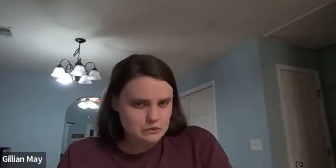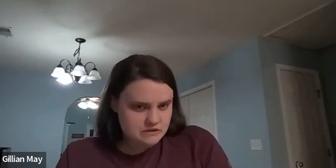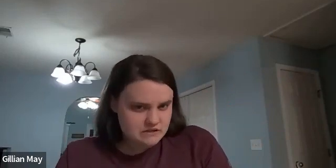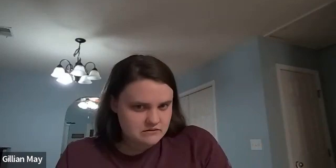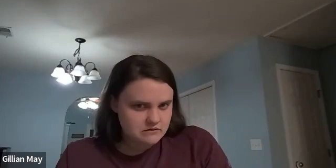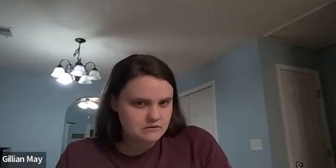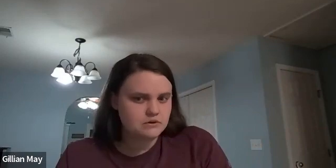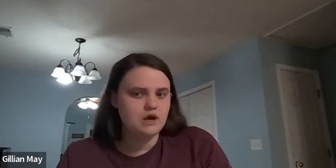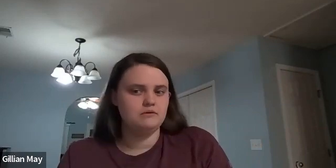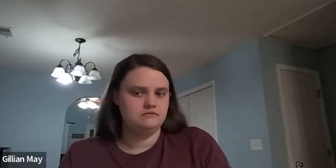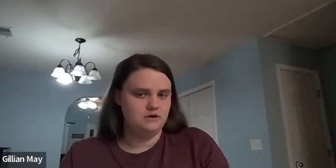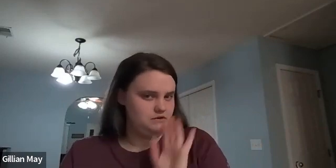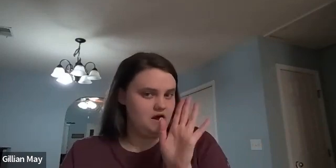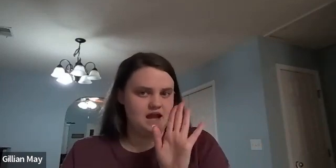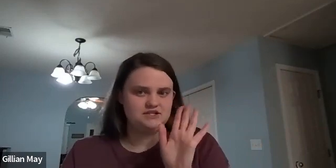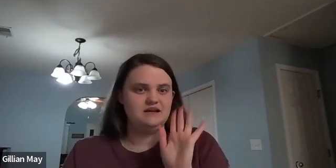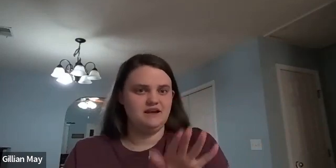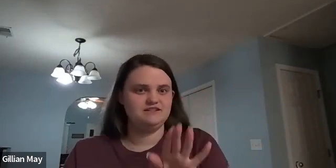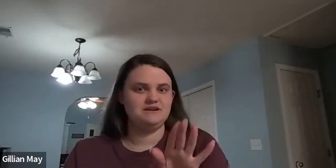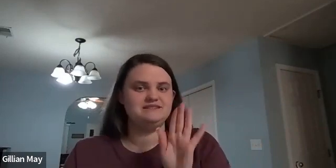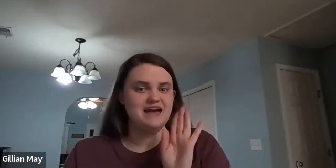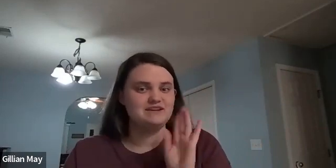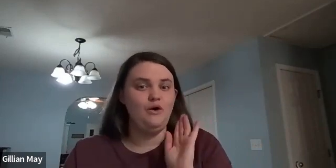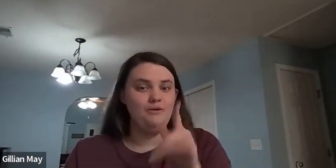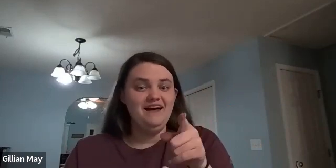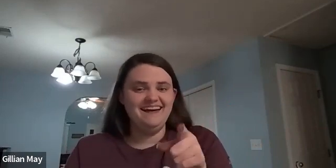clothes. No, we're not. Actually, I lied. Sorry, because that's a whole